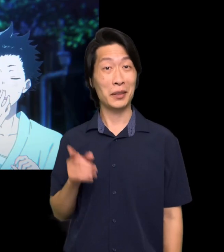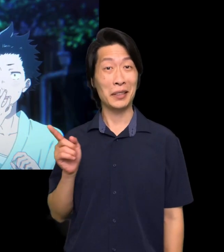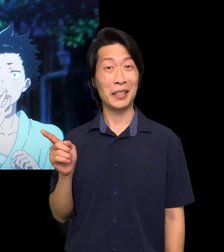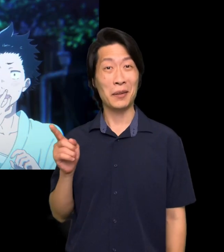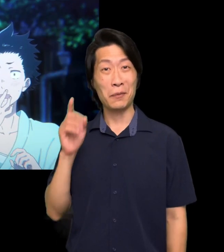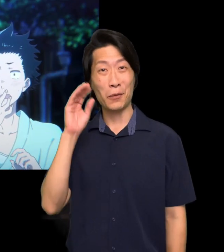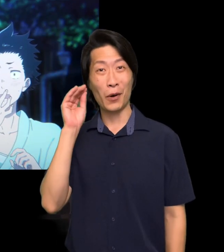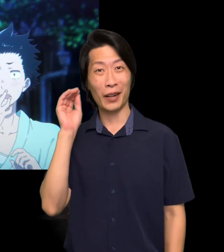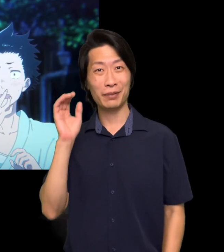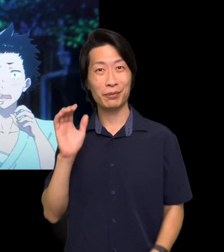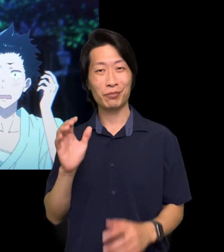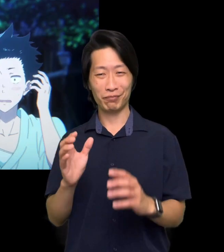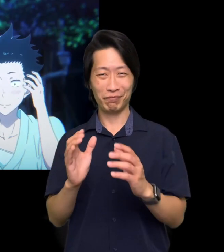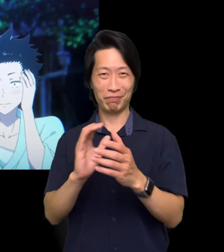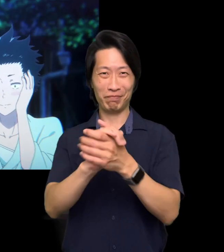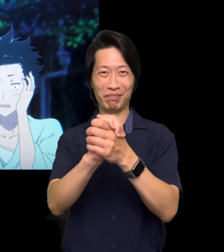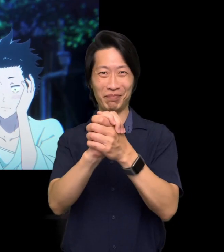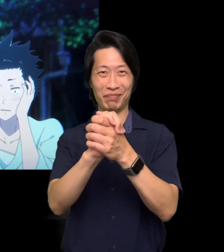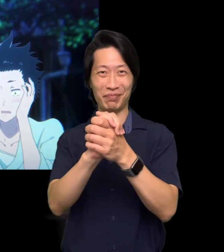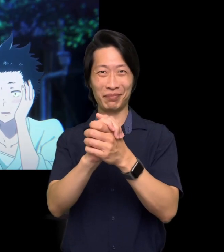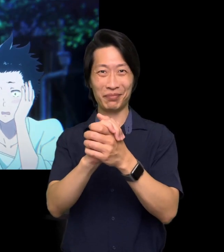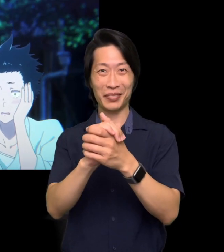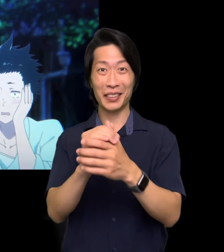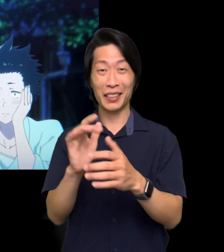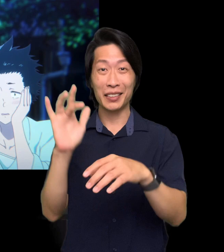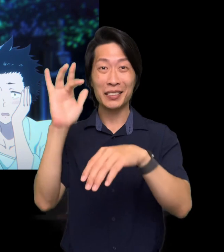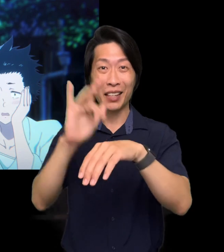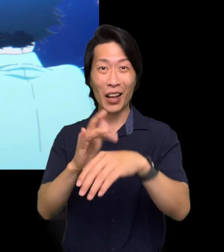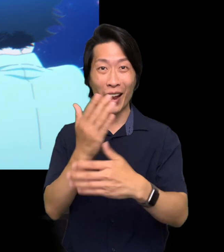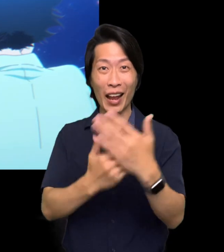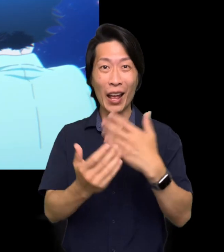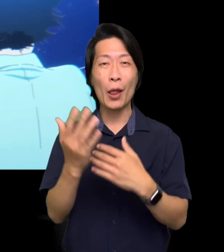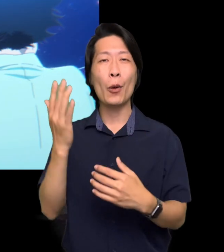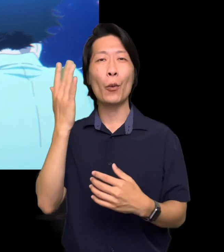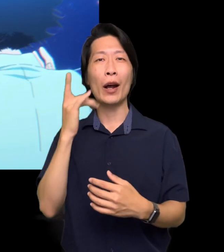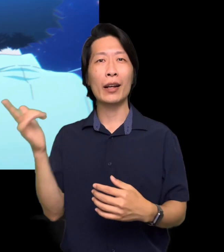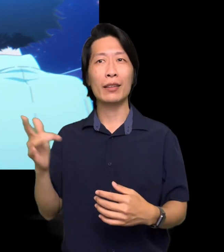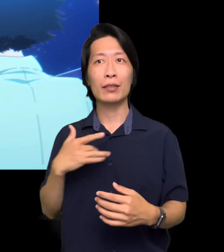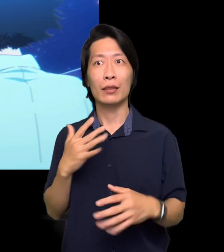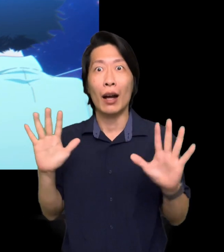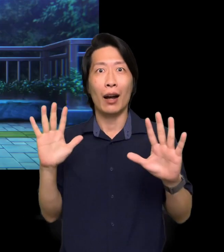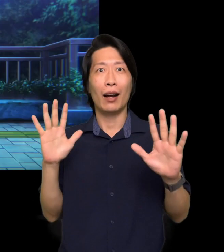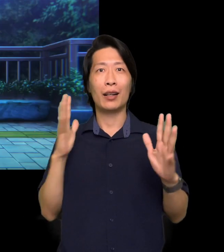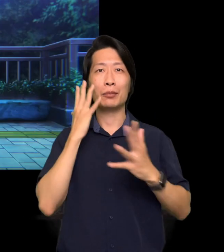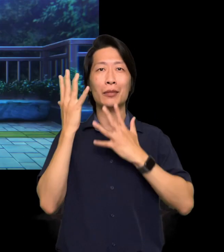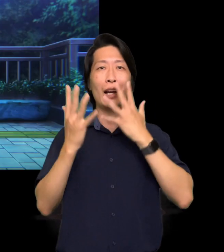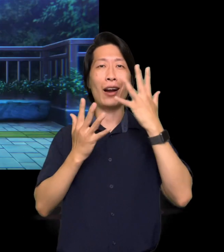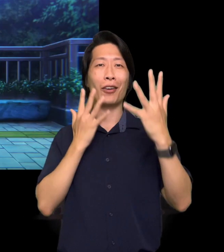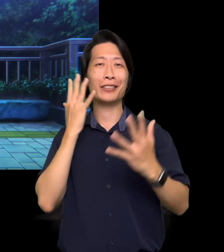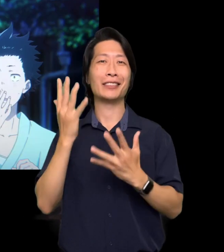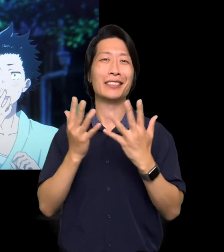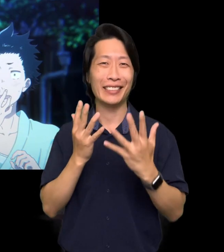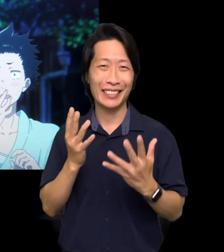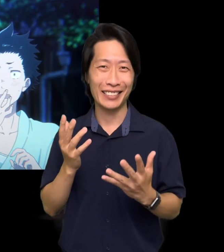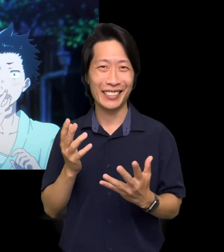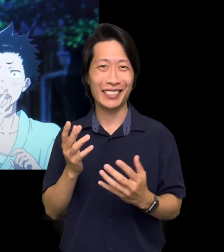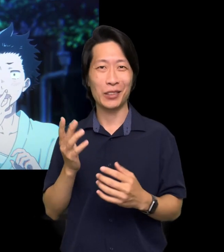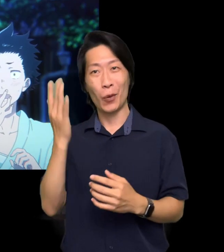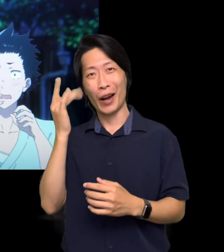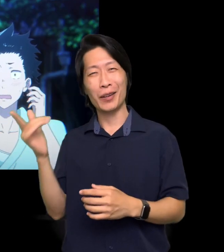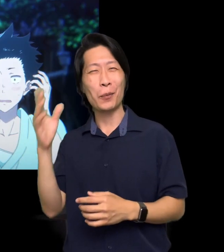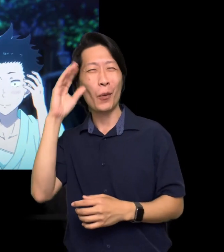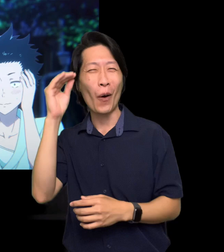I think he's freaking out because he touched her hand and he's very embarrassed.And he's still a